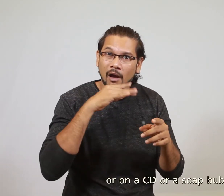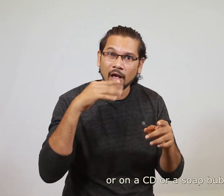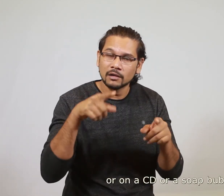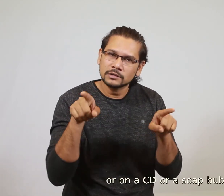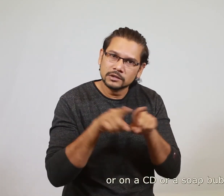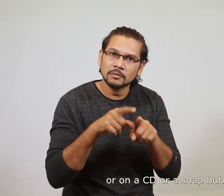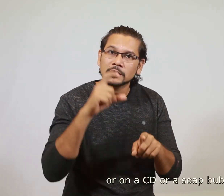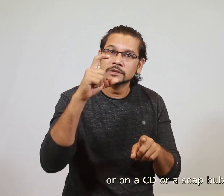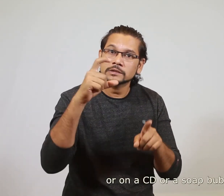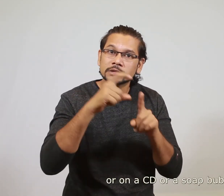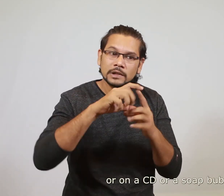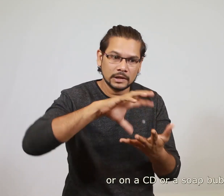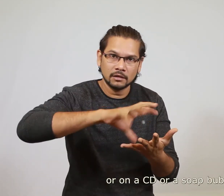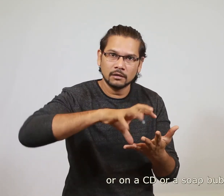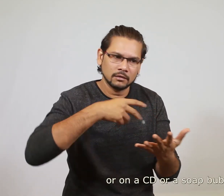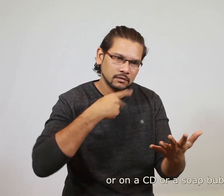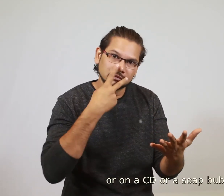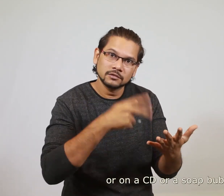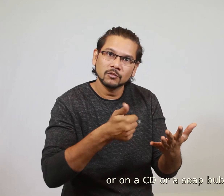or on a CD or a soap bubble,